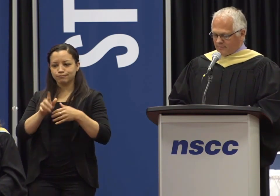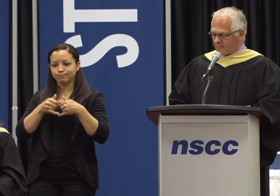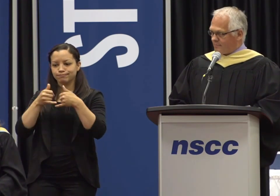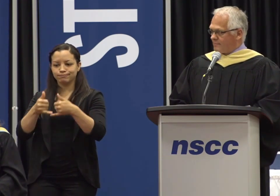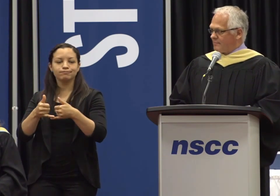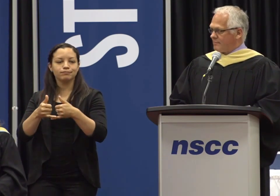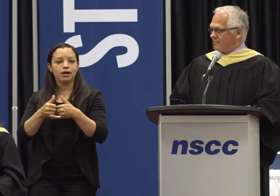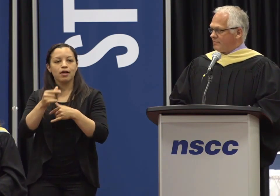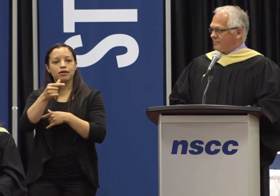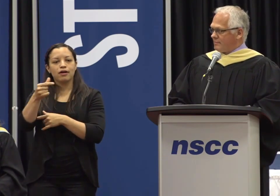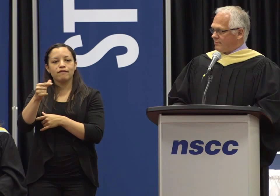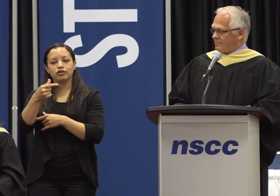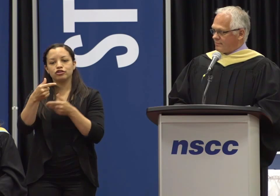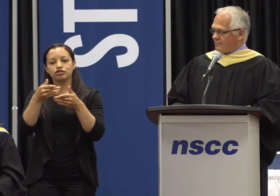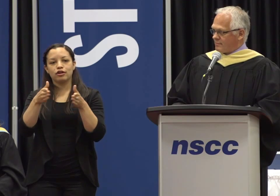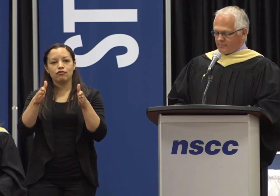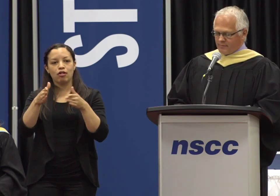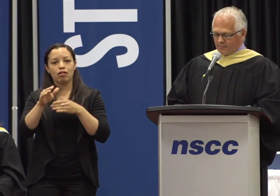Medal.